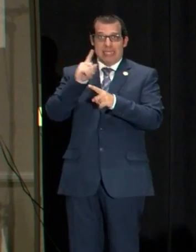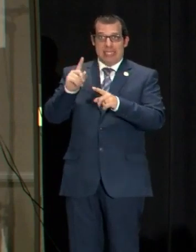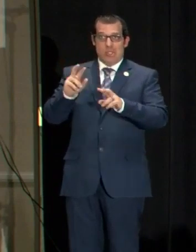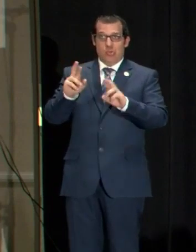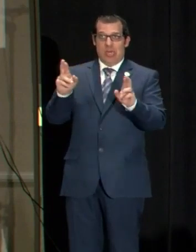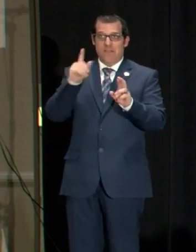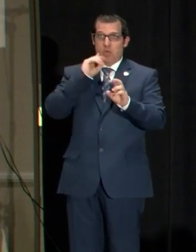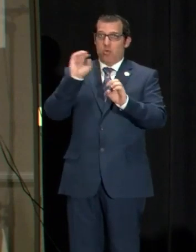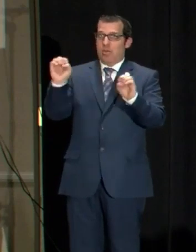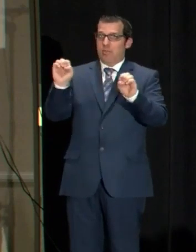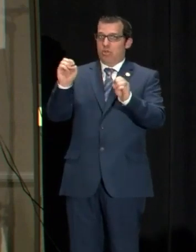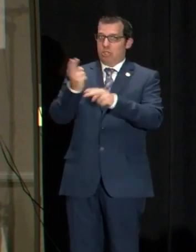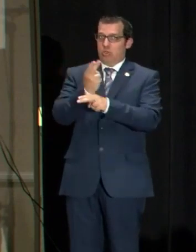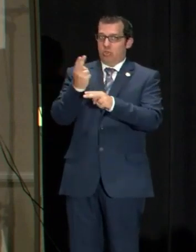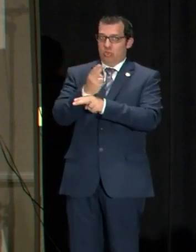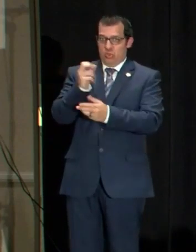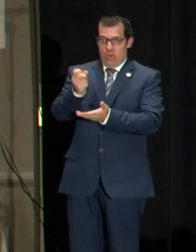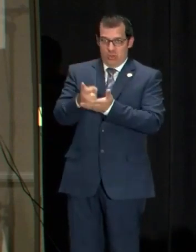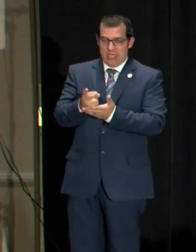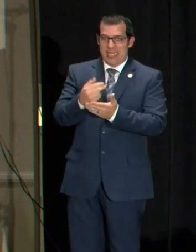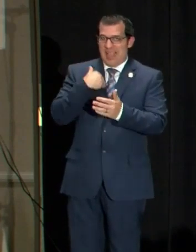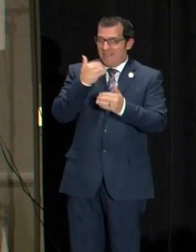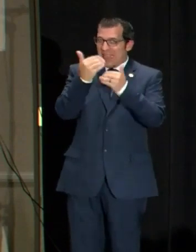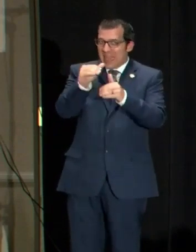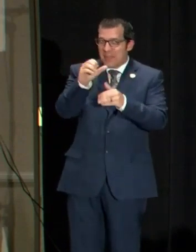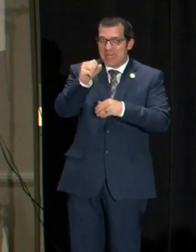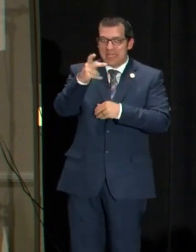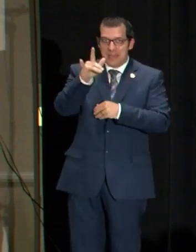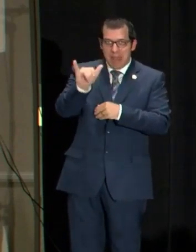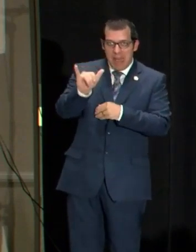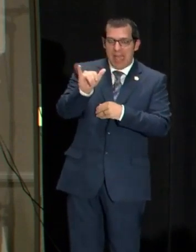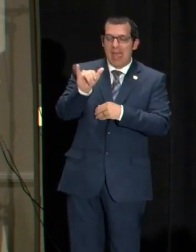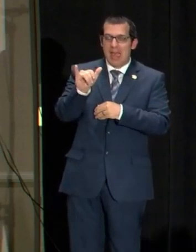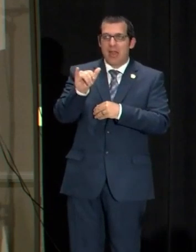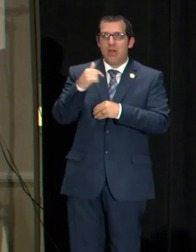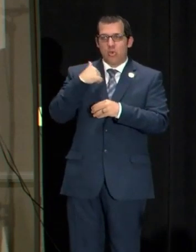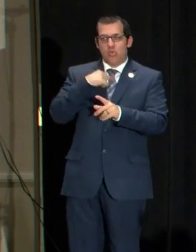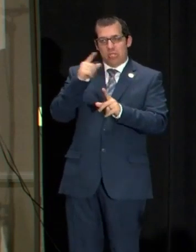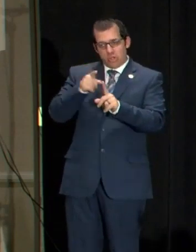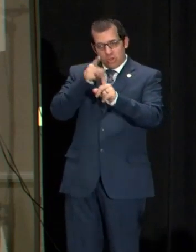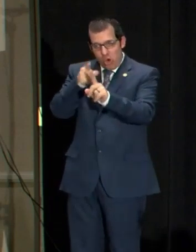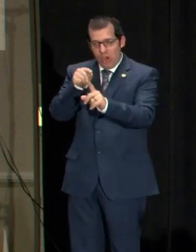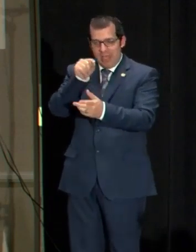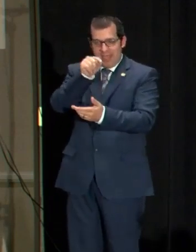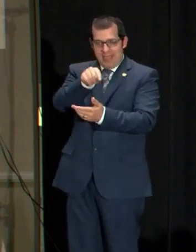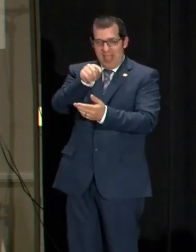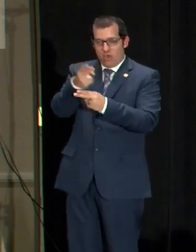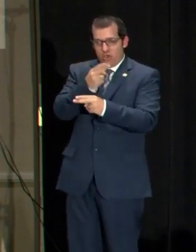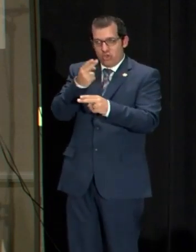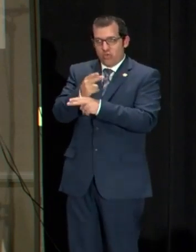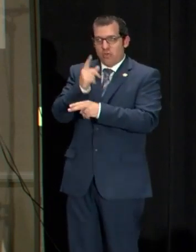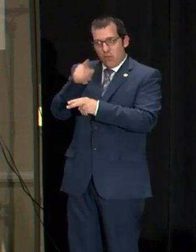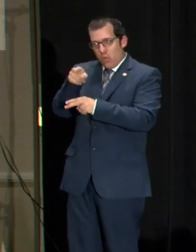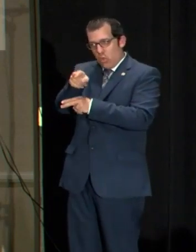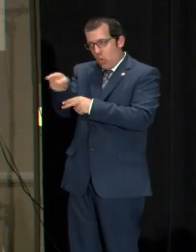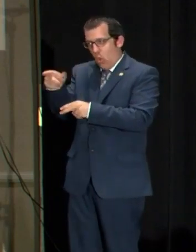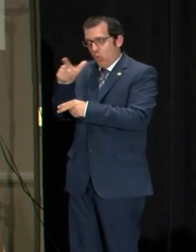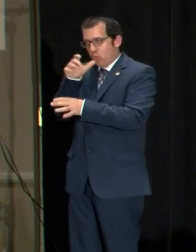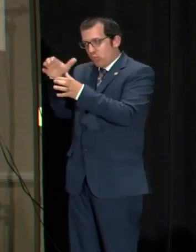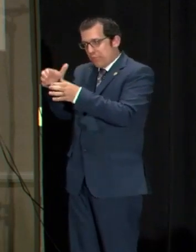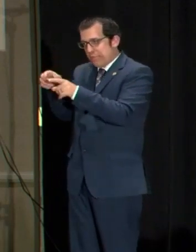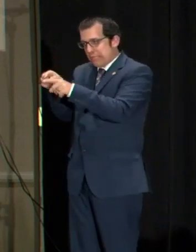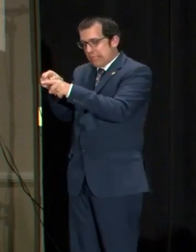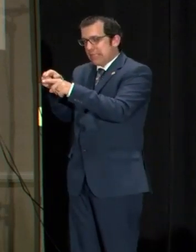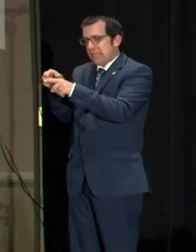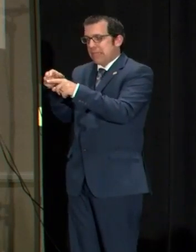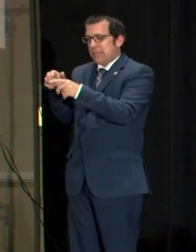emergency use authorization, and there's limited supplies, and so we target that towards those patients who